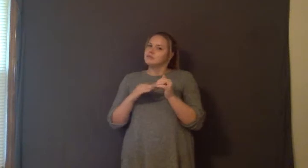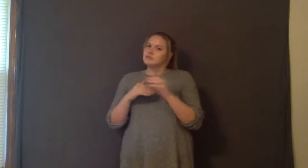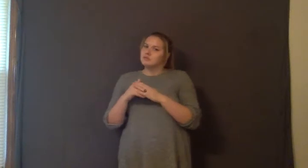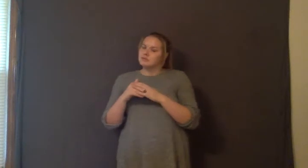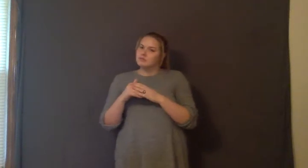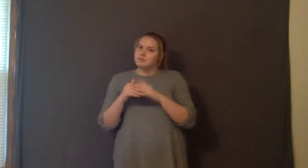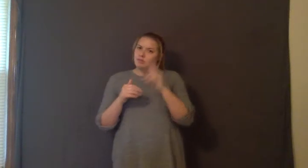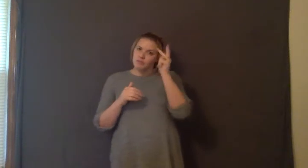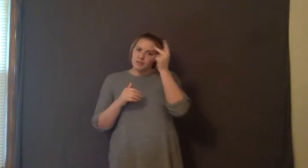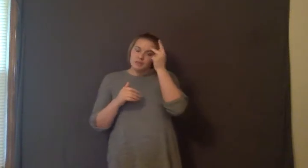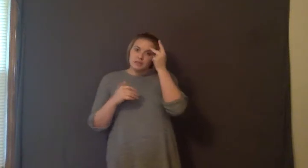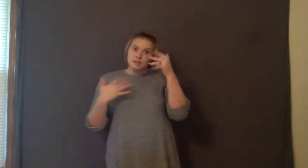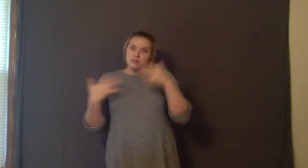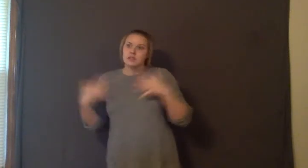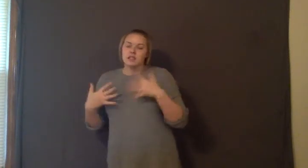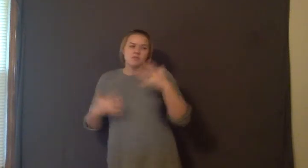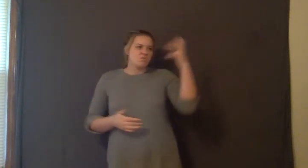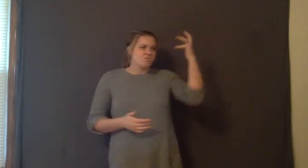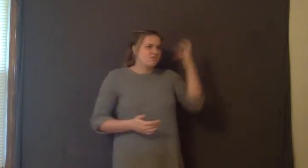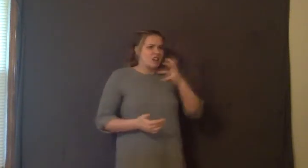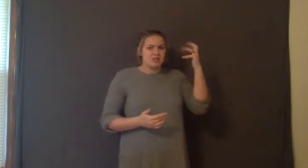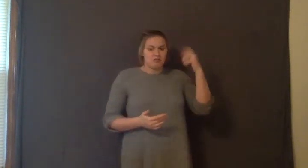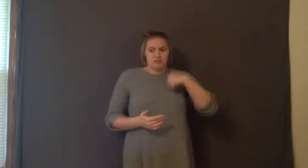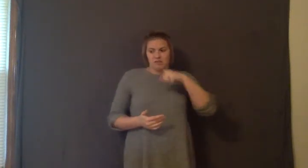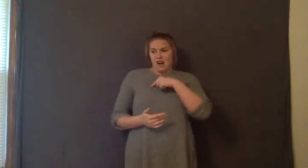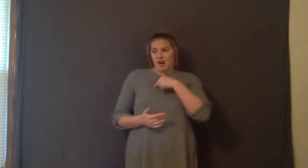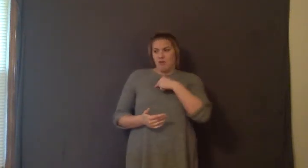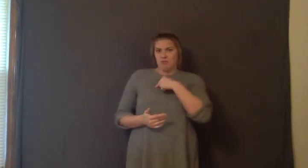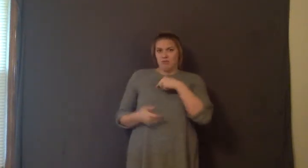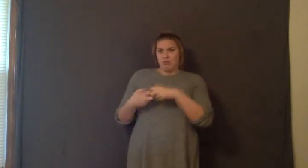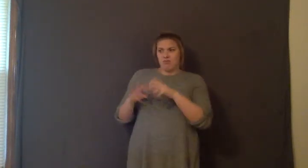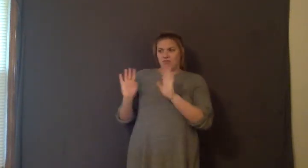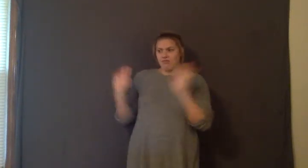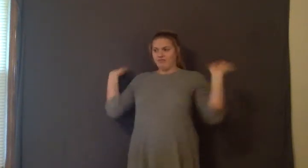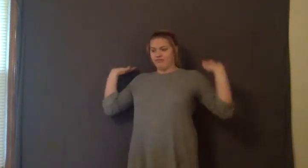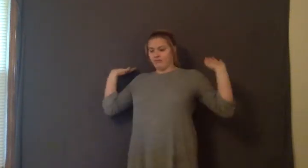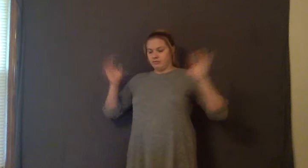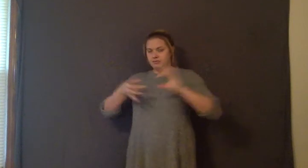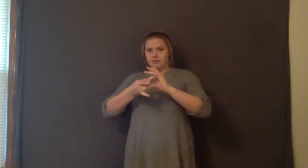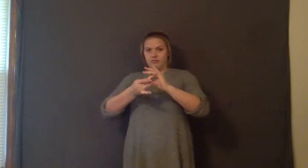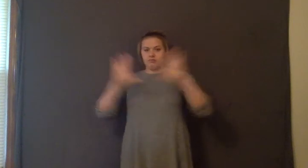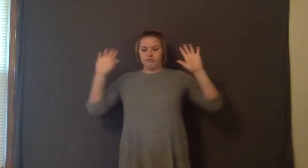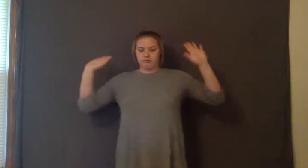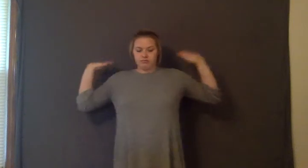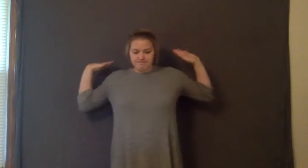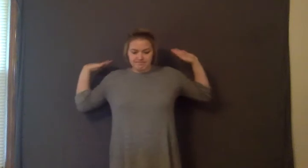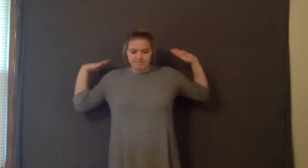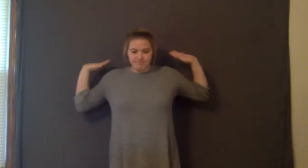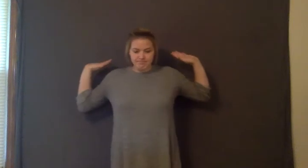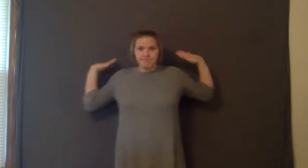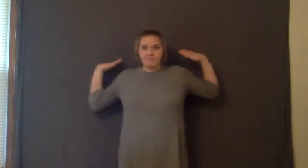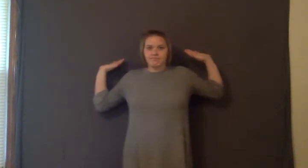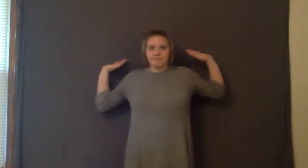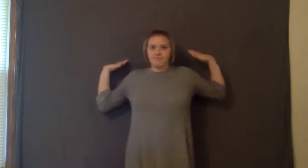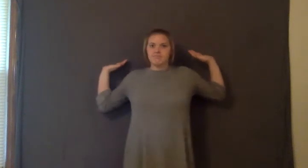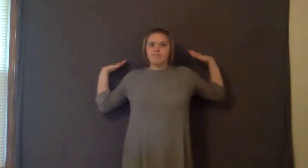us believe that these are problems that are not our problems. We've been disconnected. It's interesting to me. We're looking at